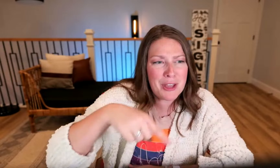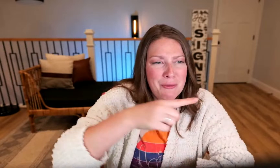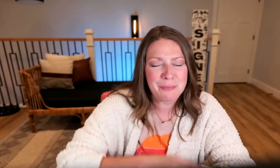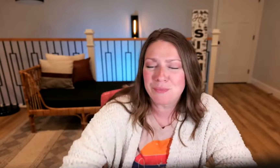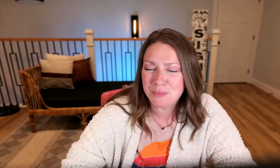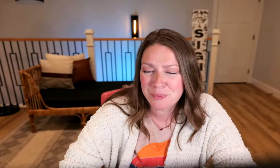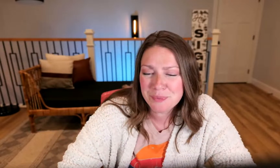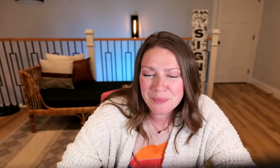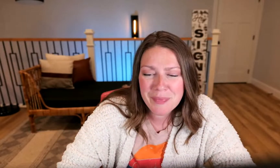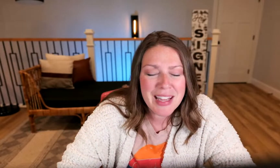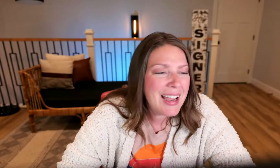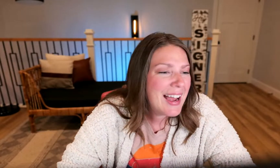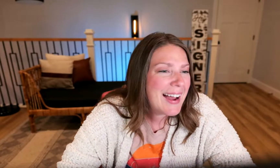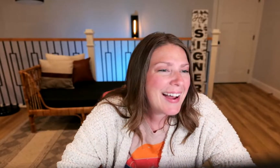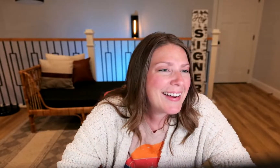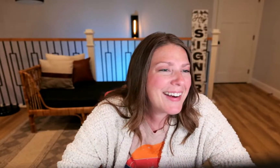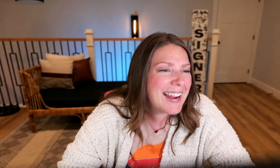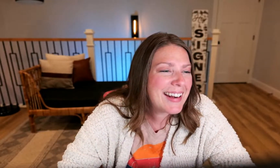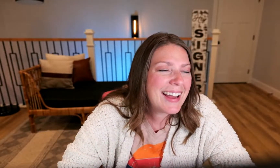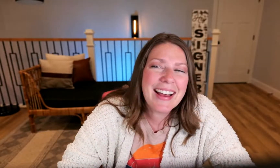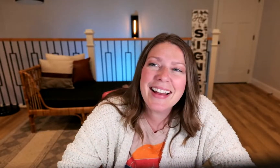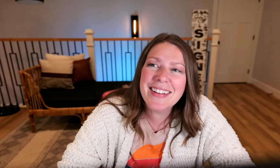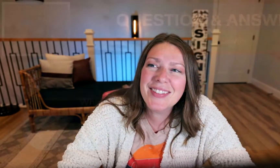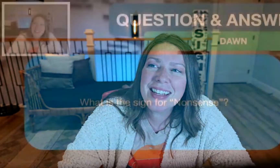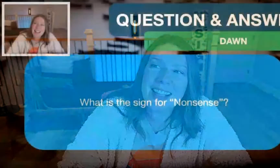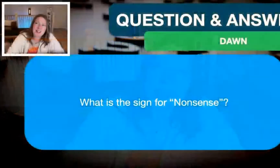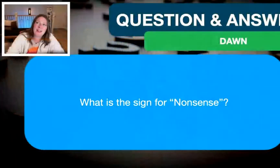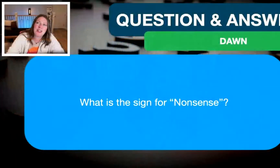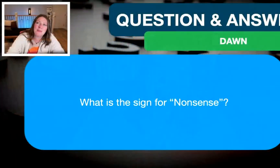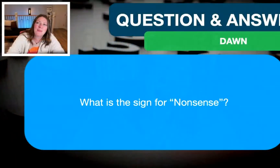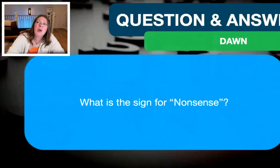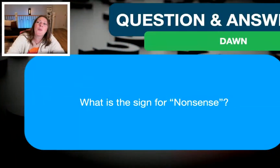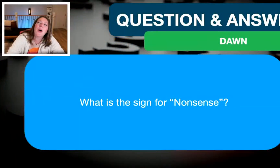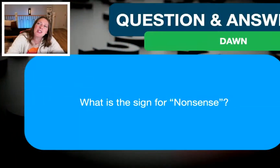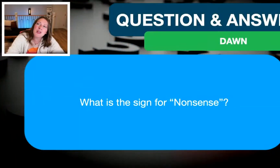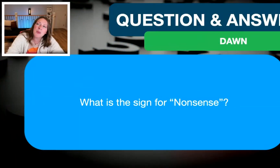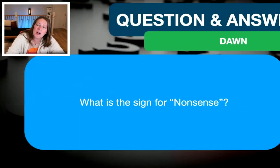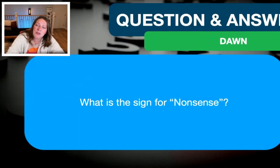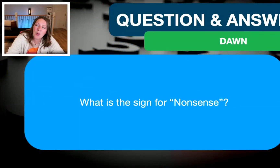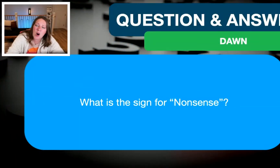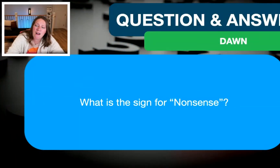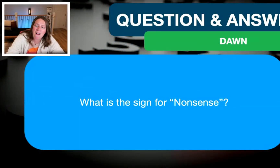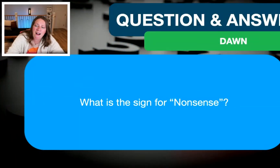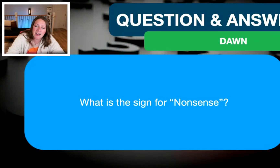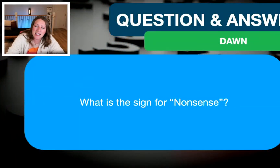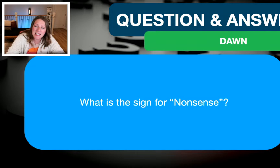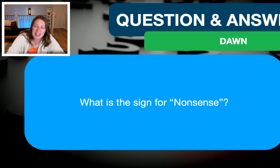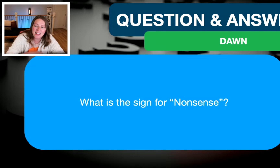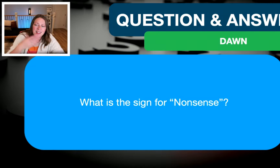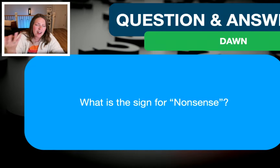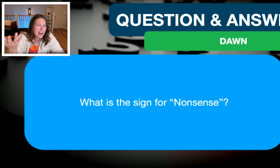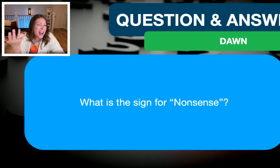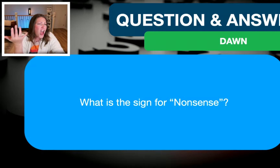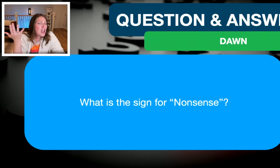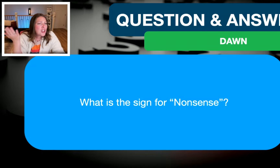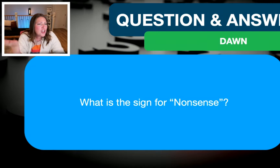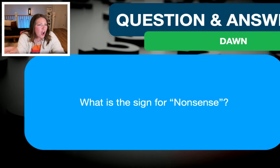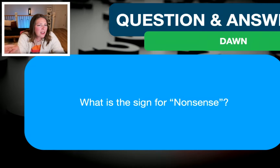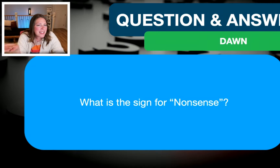you. All right, next question. What's the word for nonsense? All right,